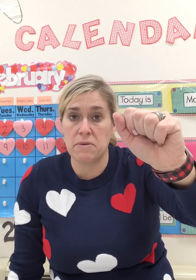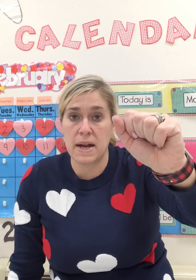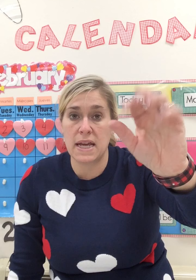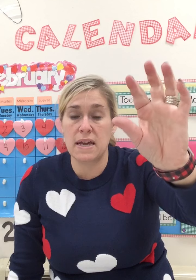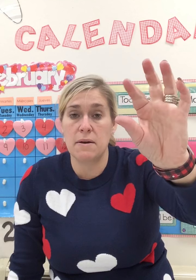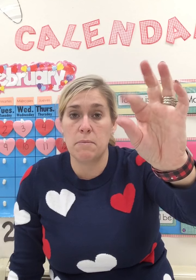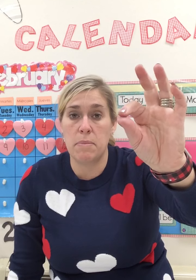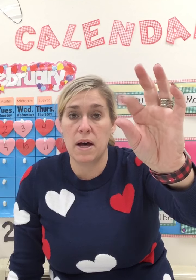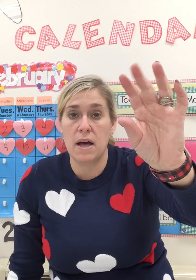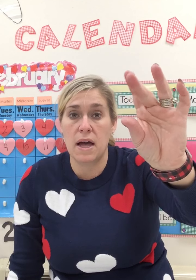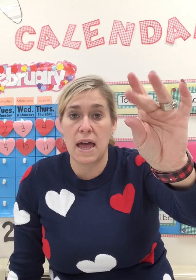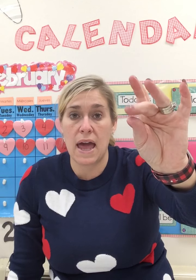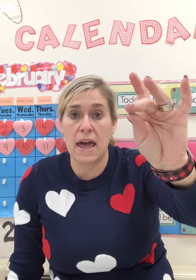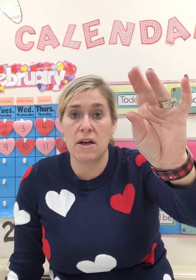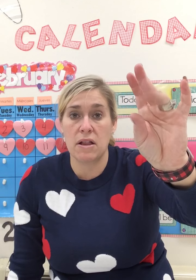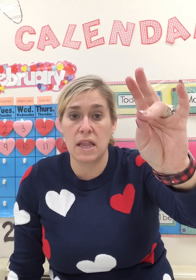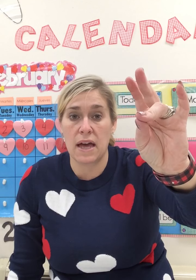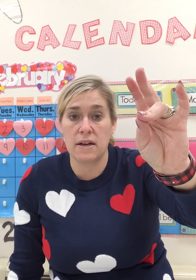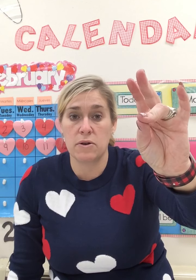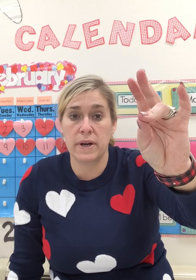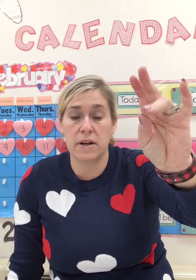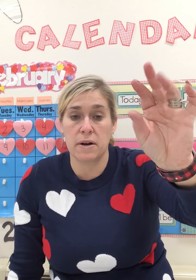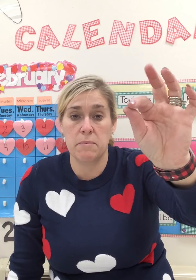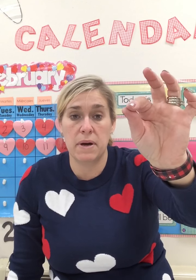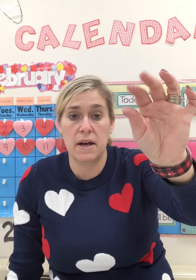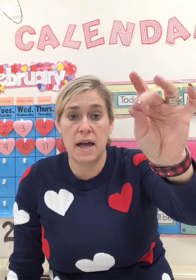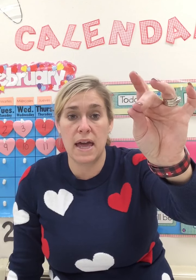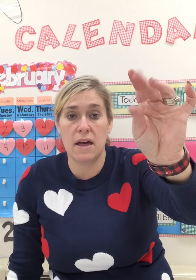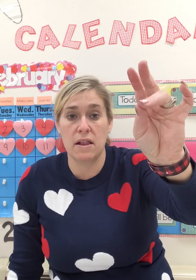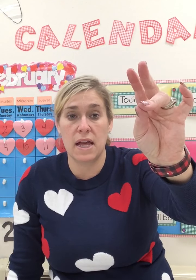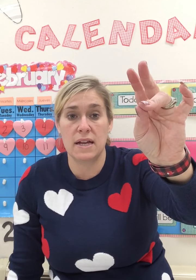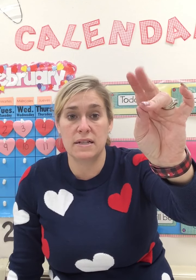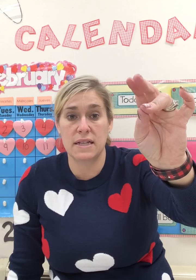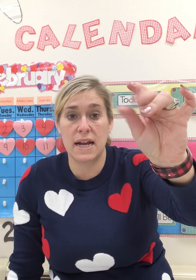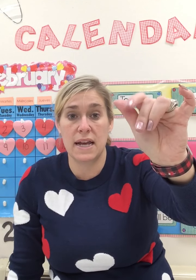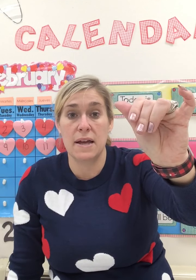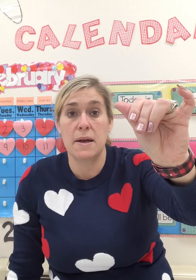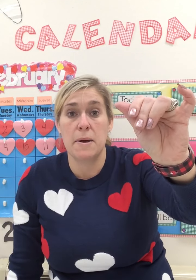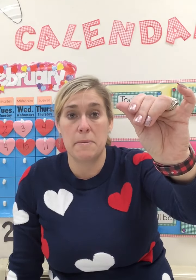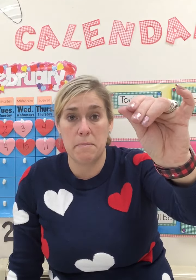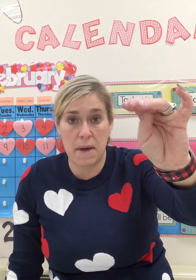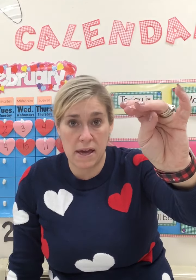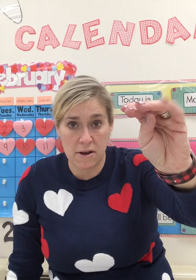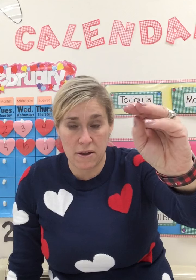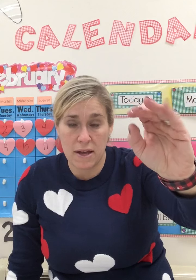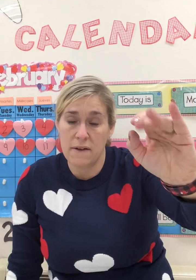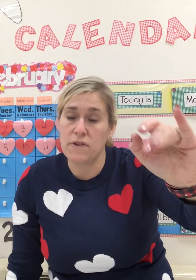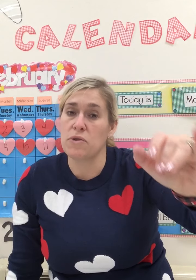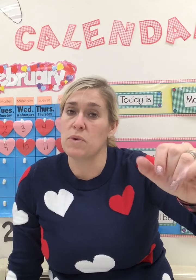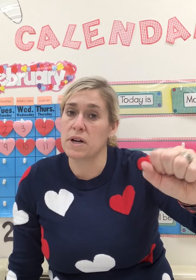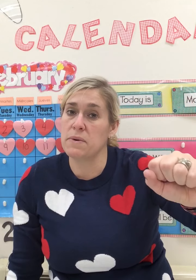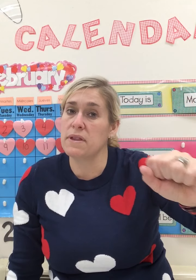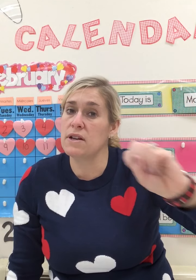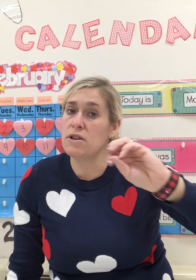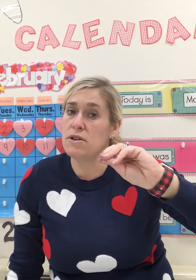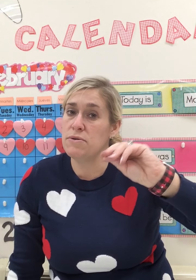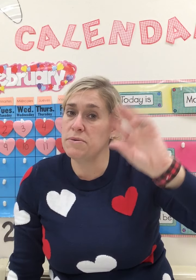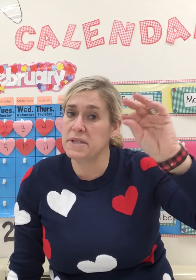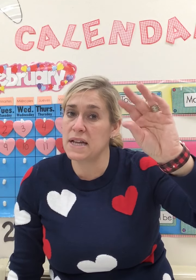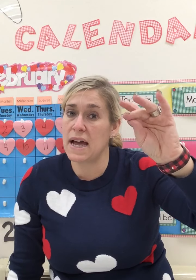Ready? B-A-L. Quicker. B-A-L. Slide it. Bail. If you're working with a new side,